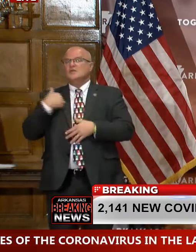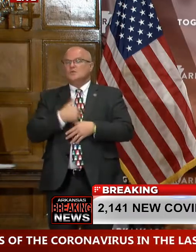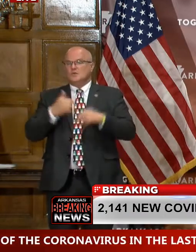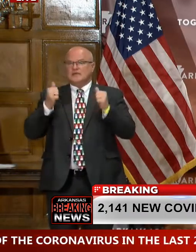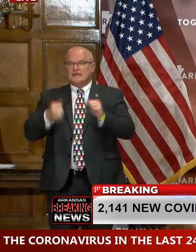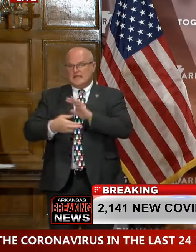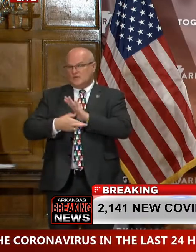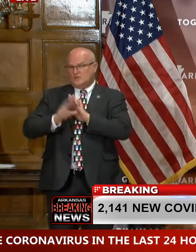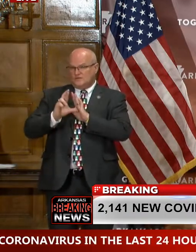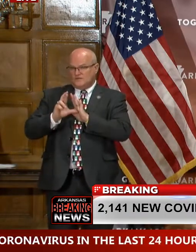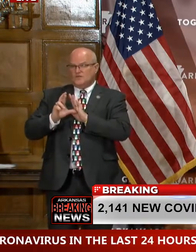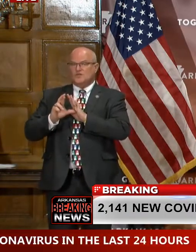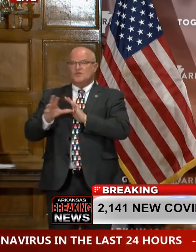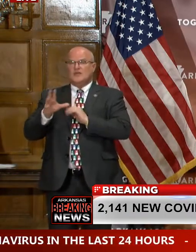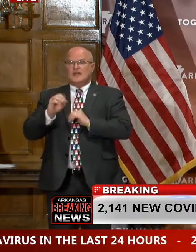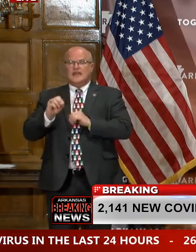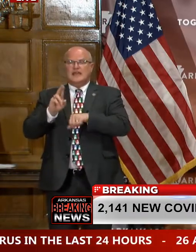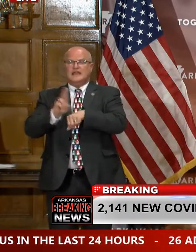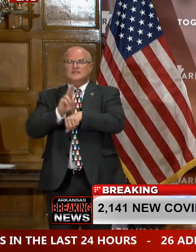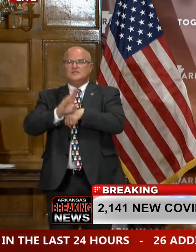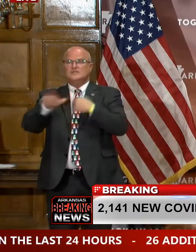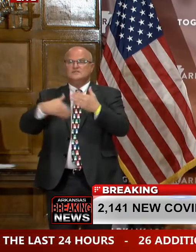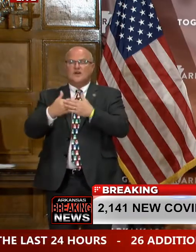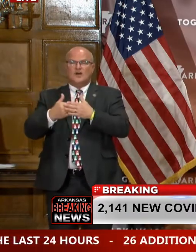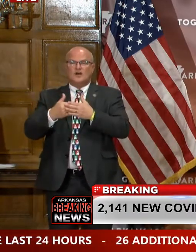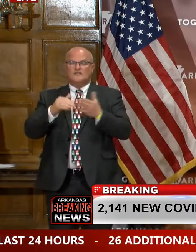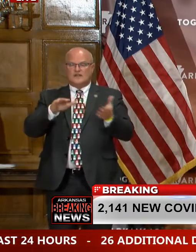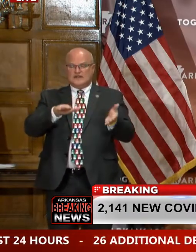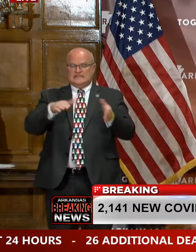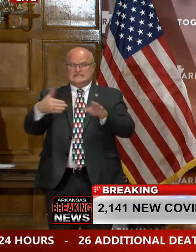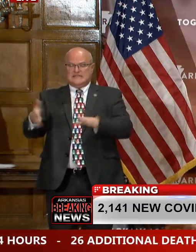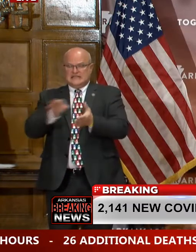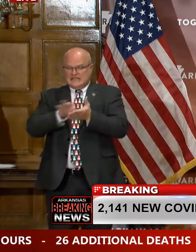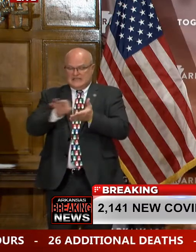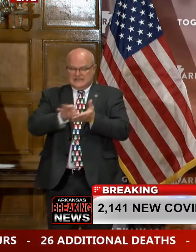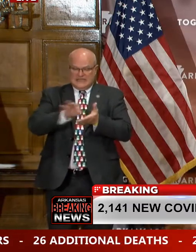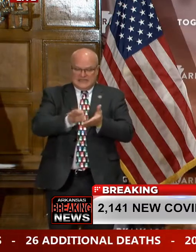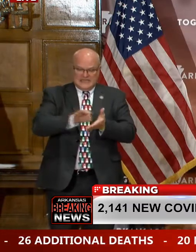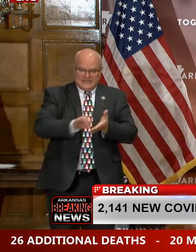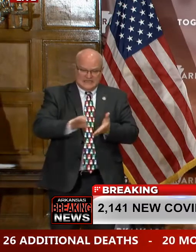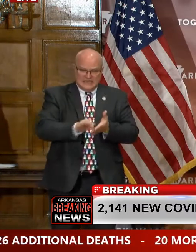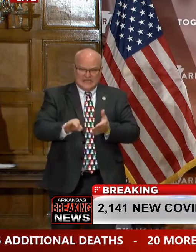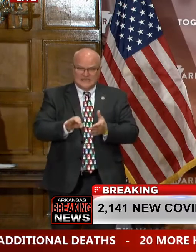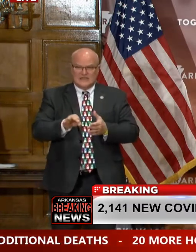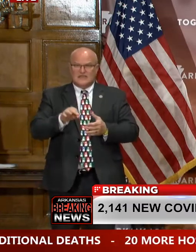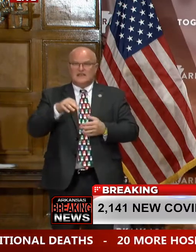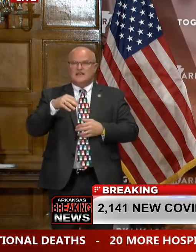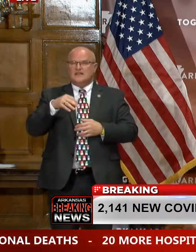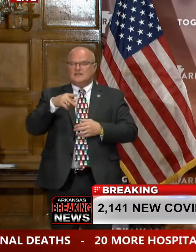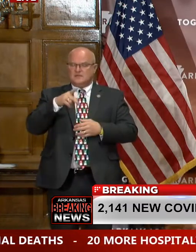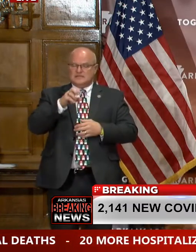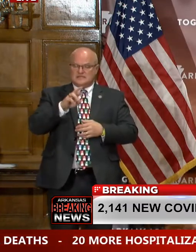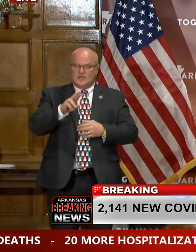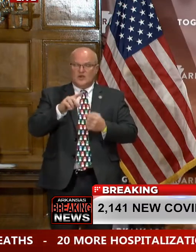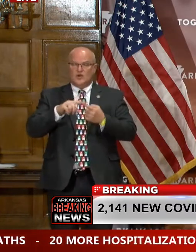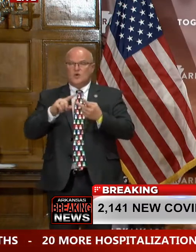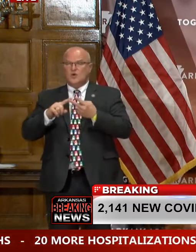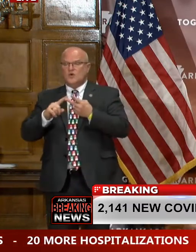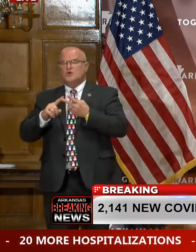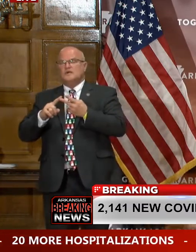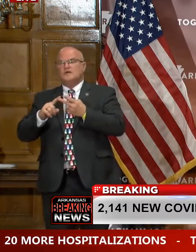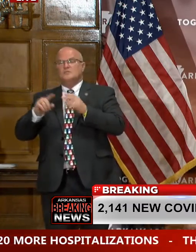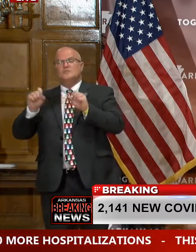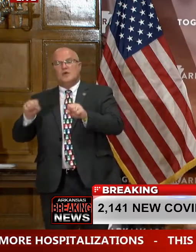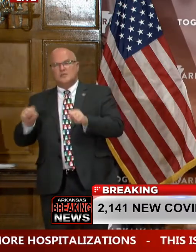can review and adjudicate all of our deaths that are either confirmed or probable. It goes through a